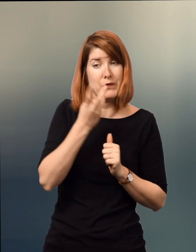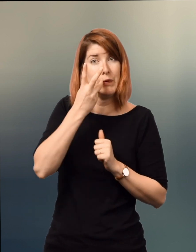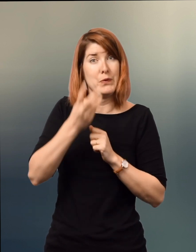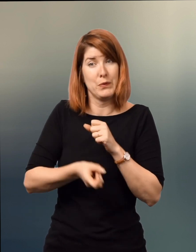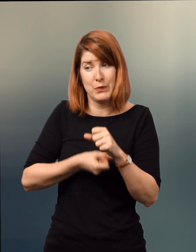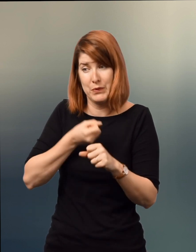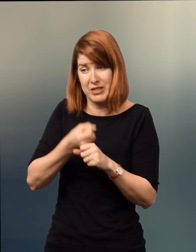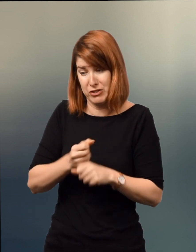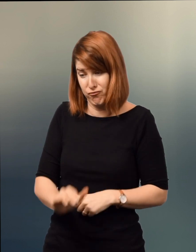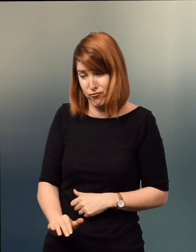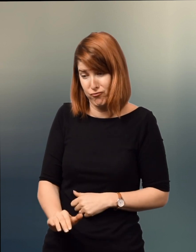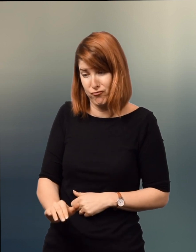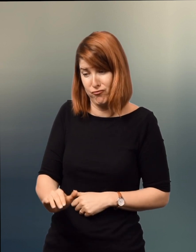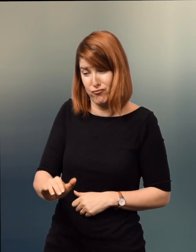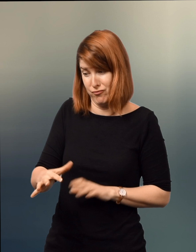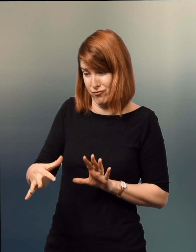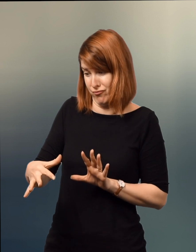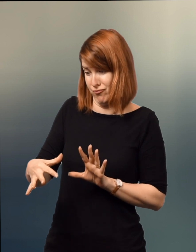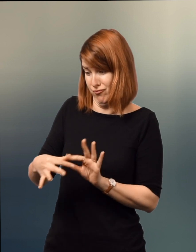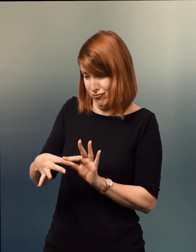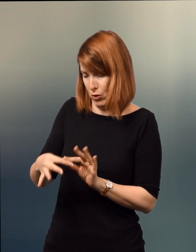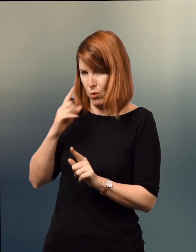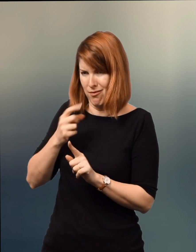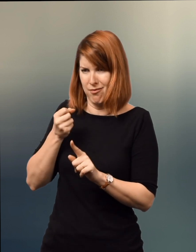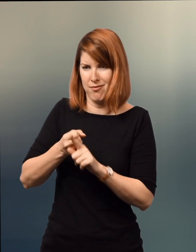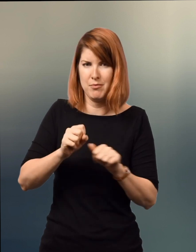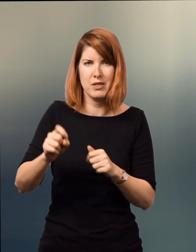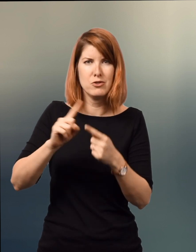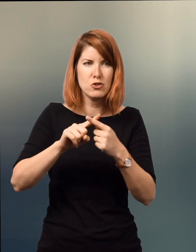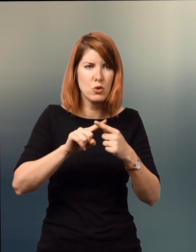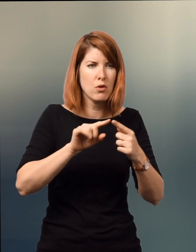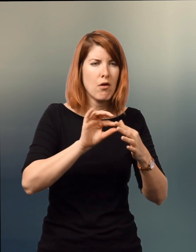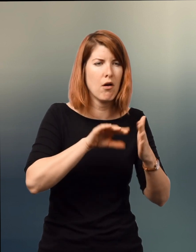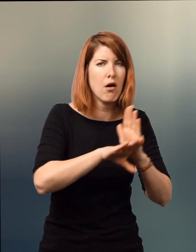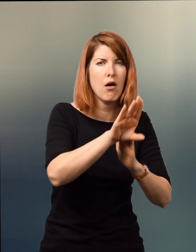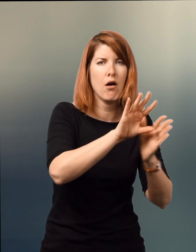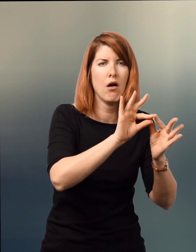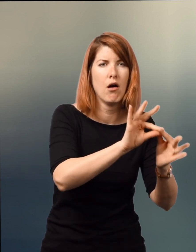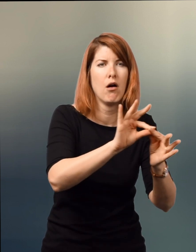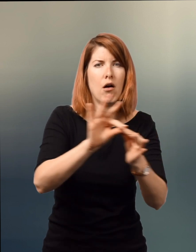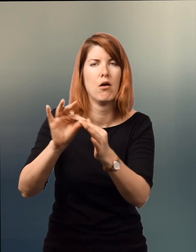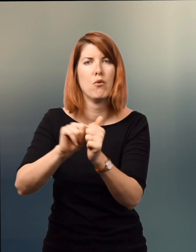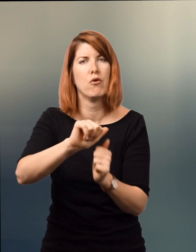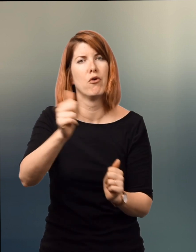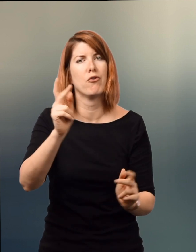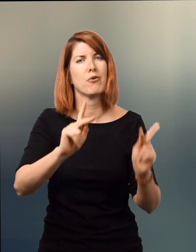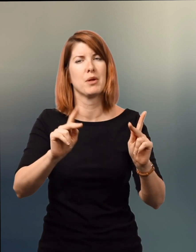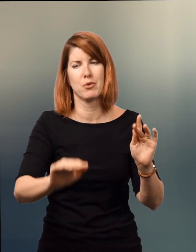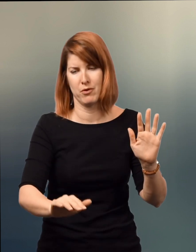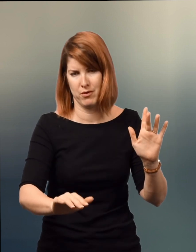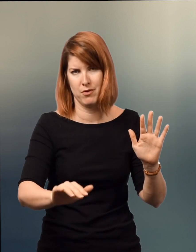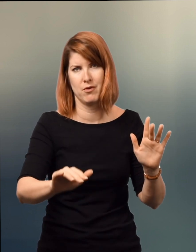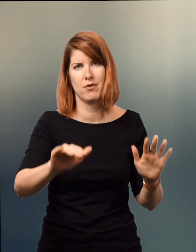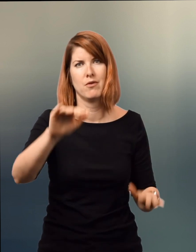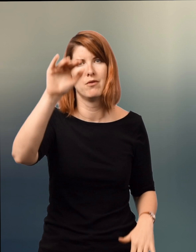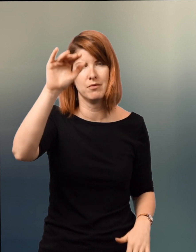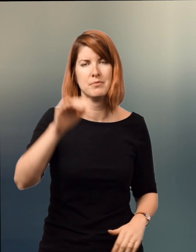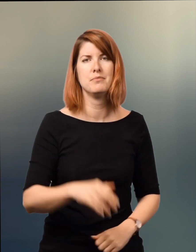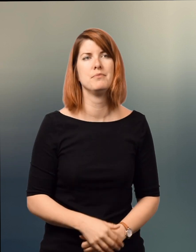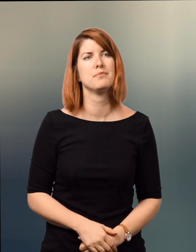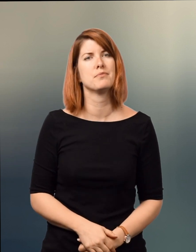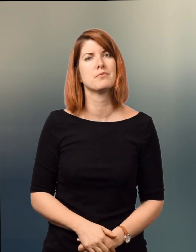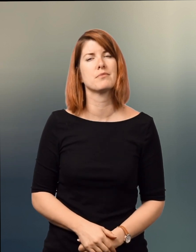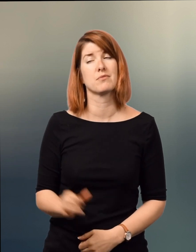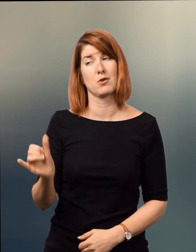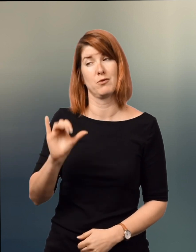what happens relationally in these first few years impacts the child's ability to form connections and maintain relationships with others as